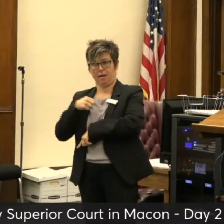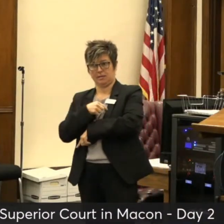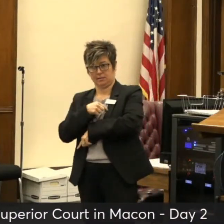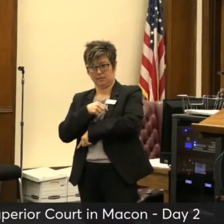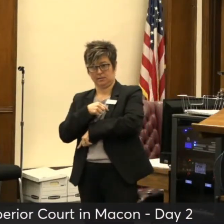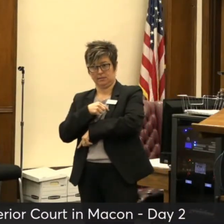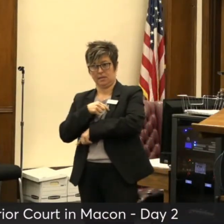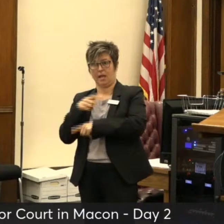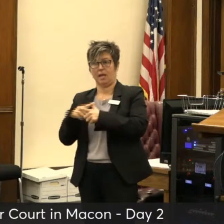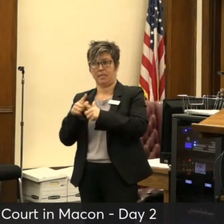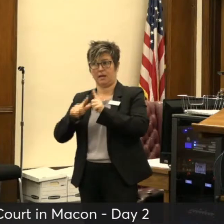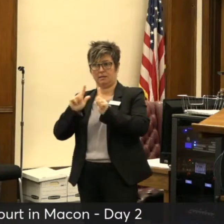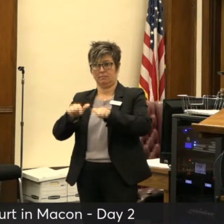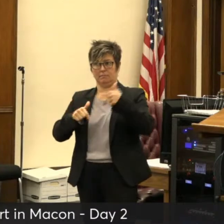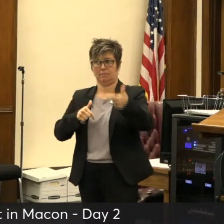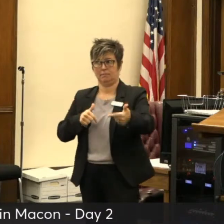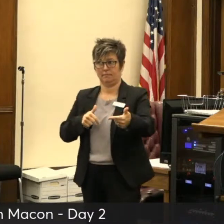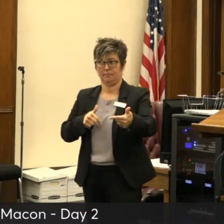they would then have,